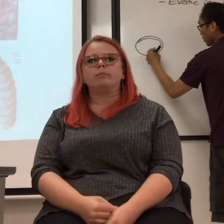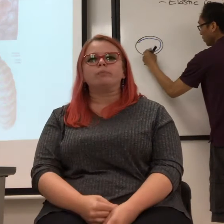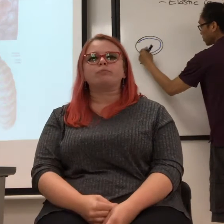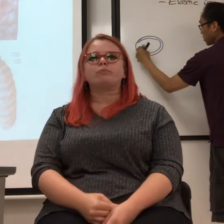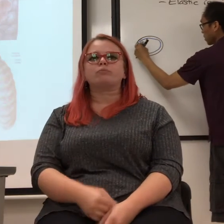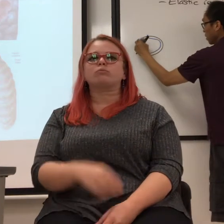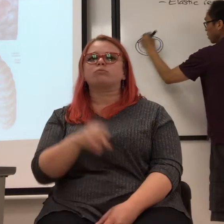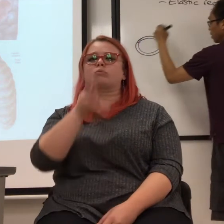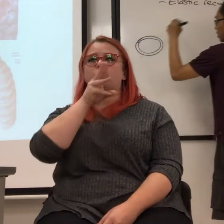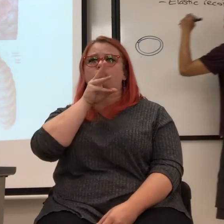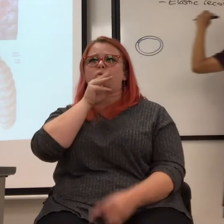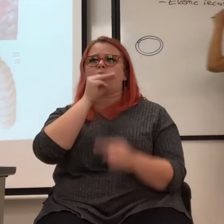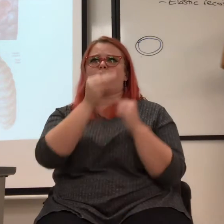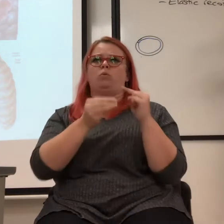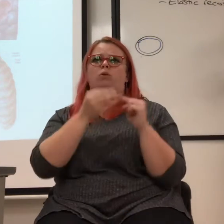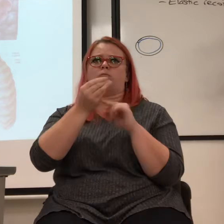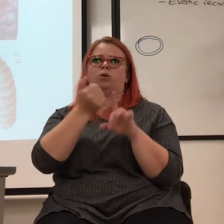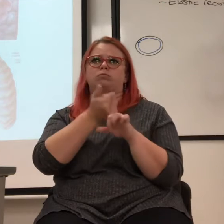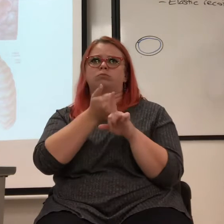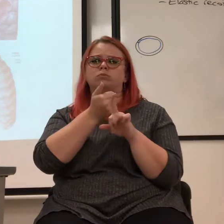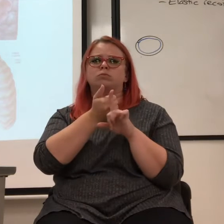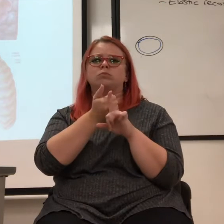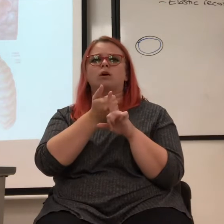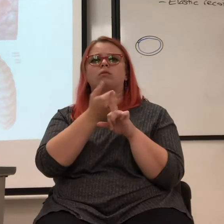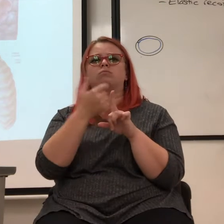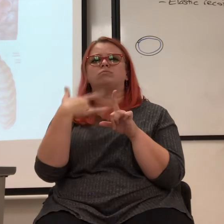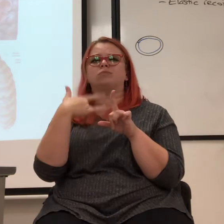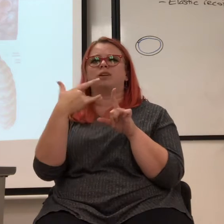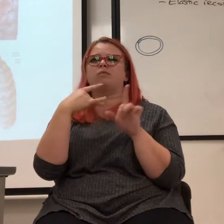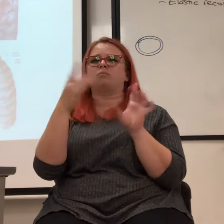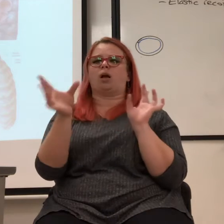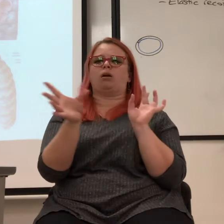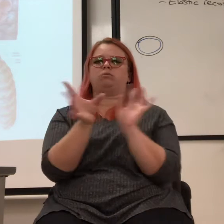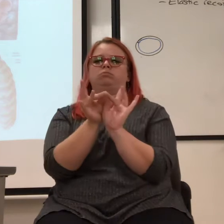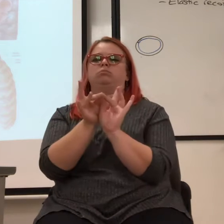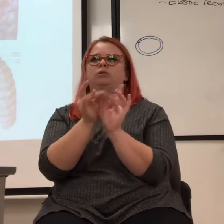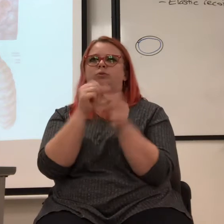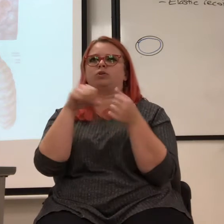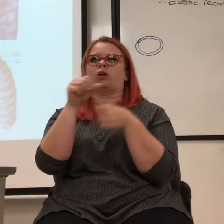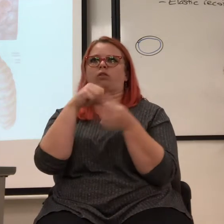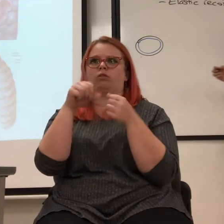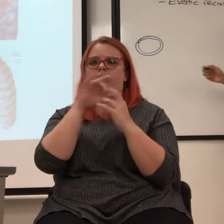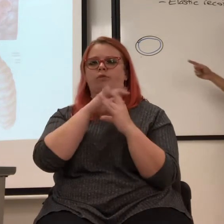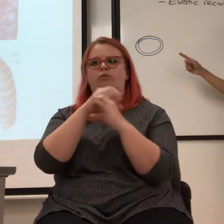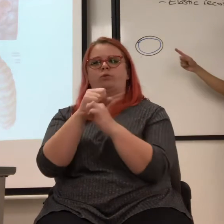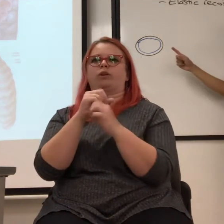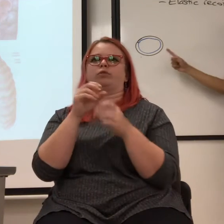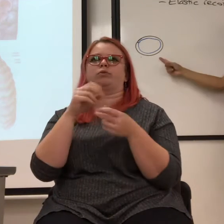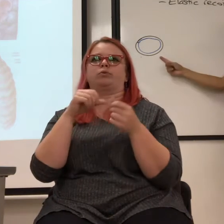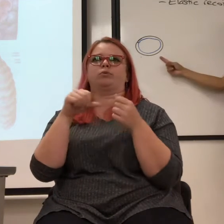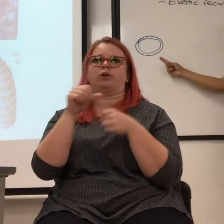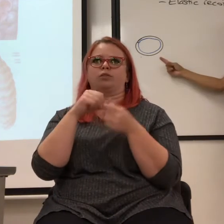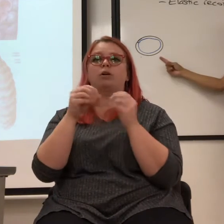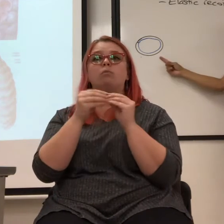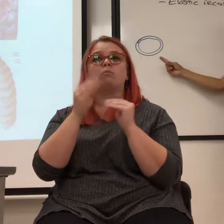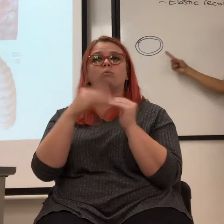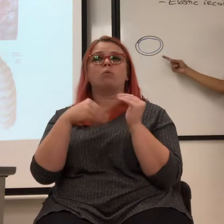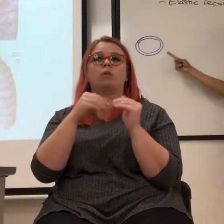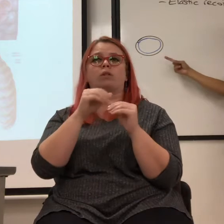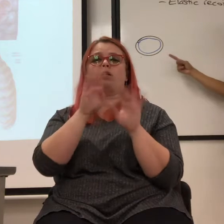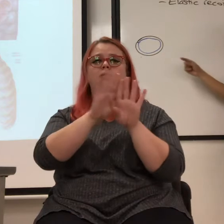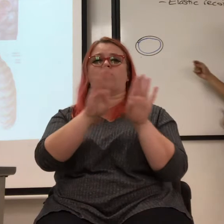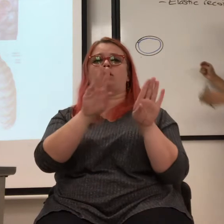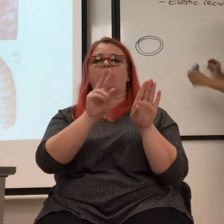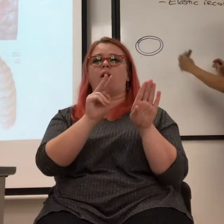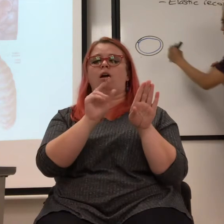water molecules are attracted to each other more so than the alveolar wall. And